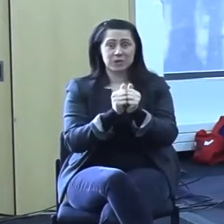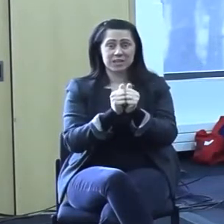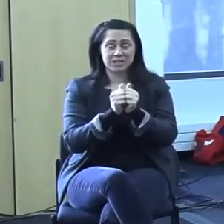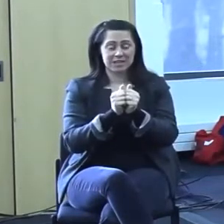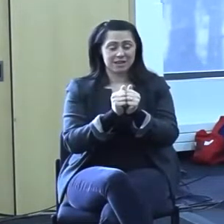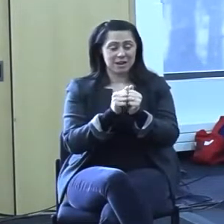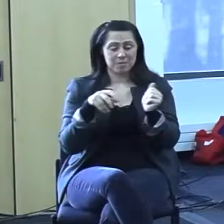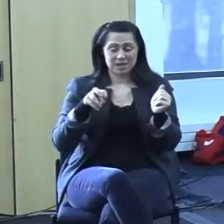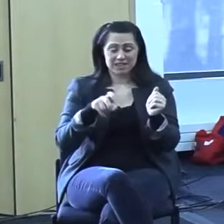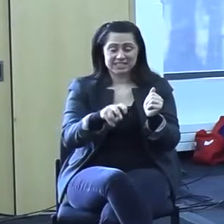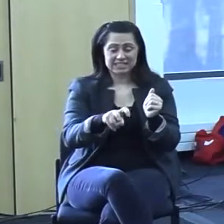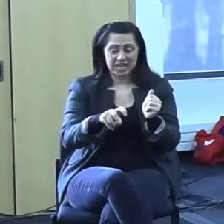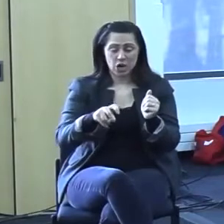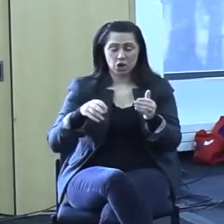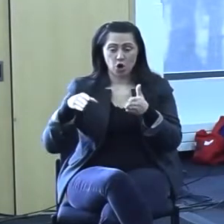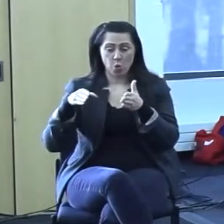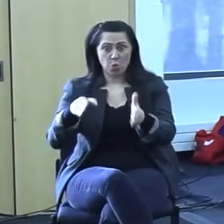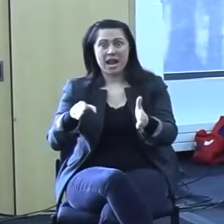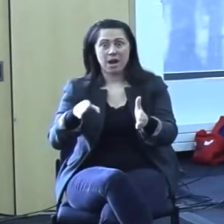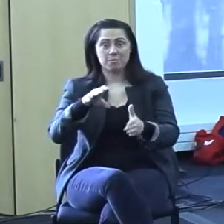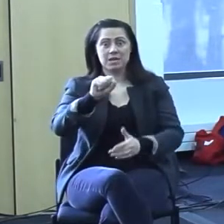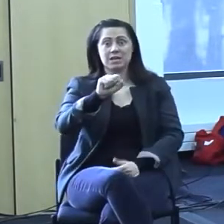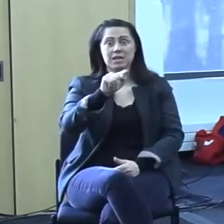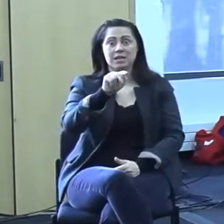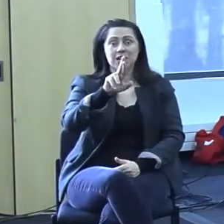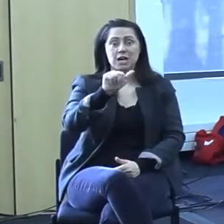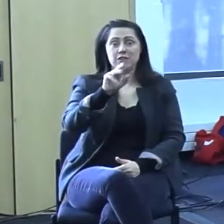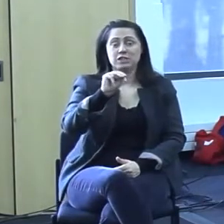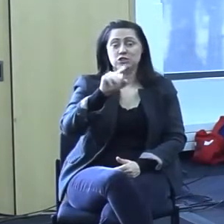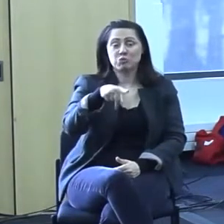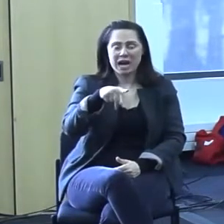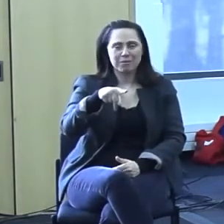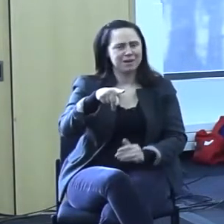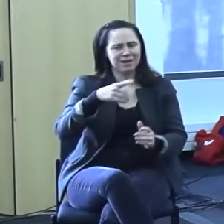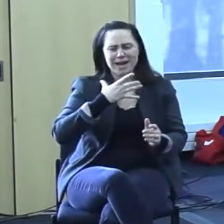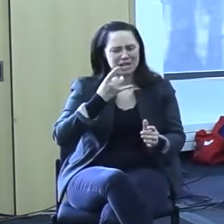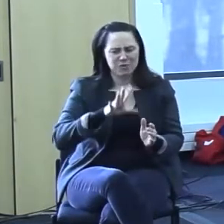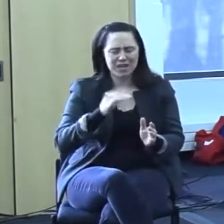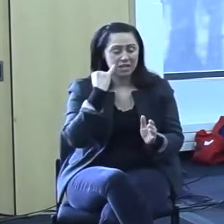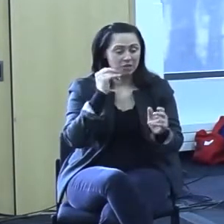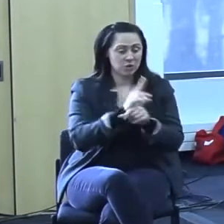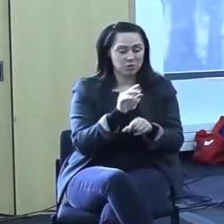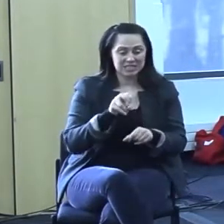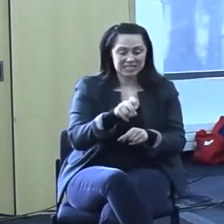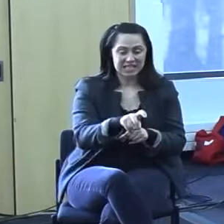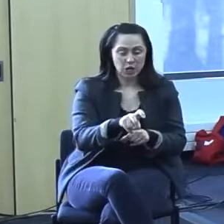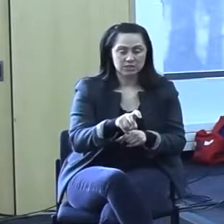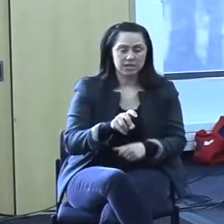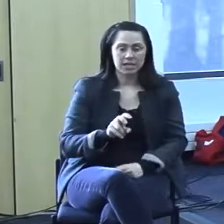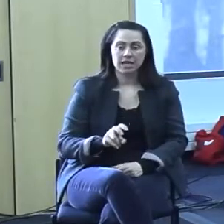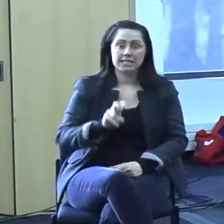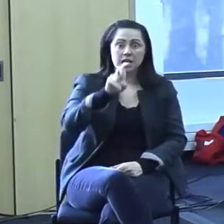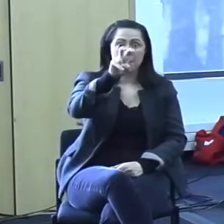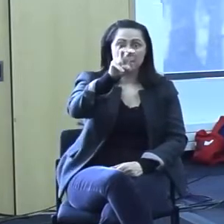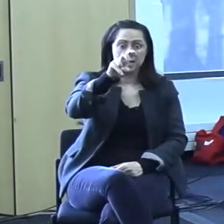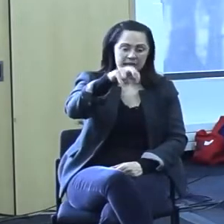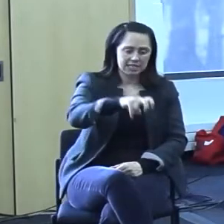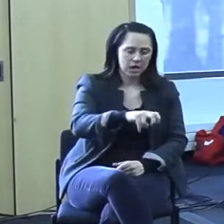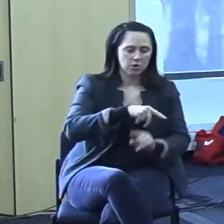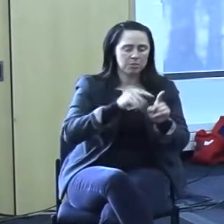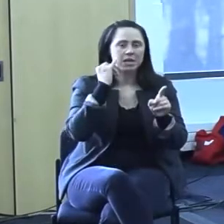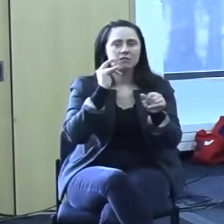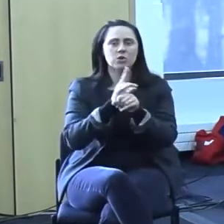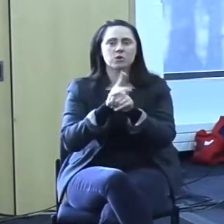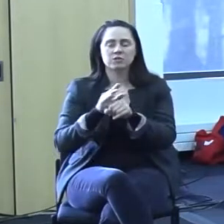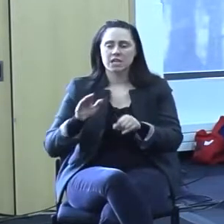ramp, um, it's just like, because if you use the stairs, it's like just up and down. But then if you're using